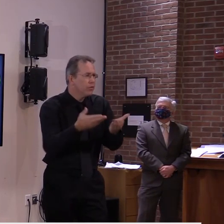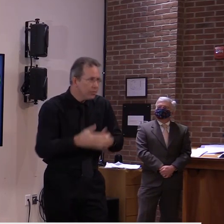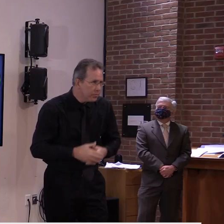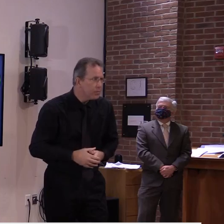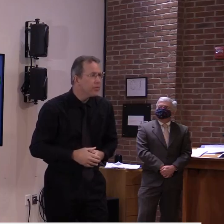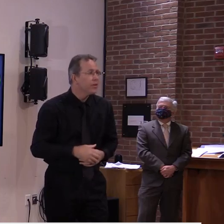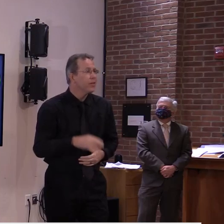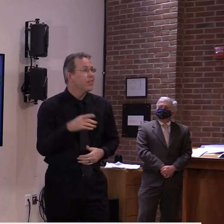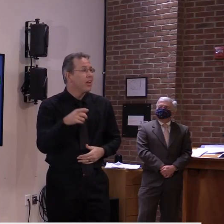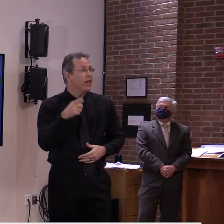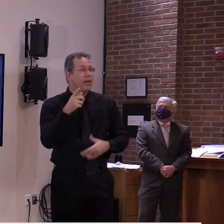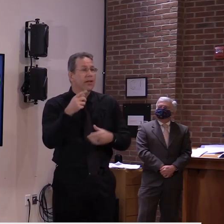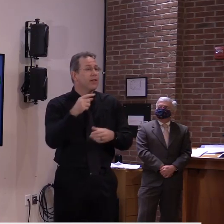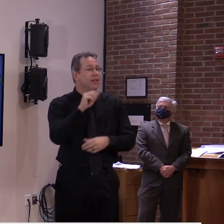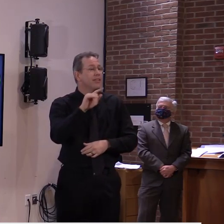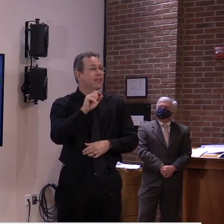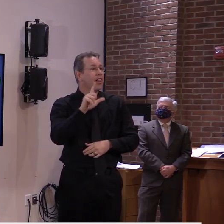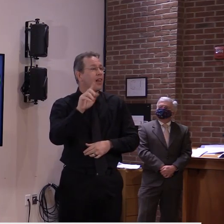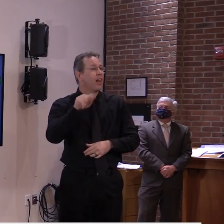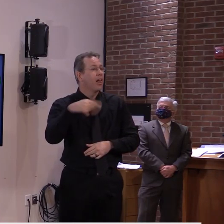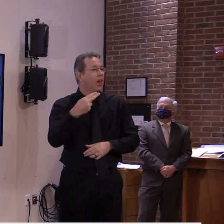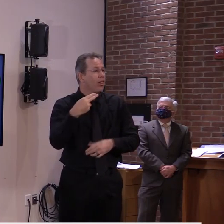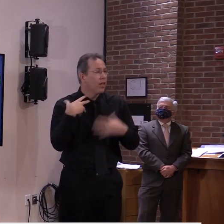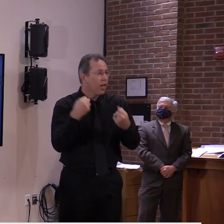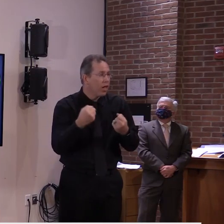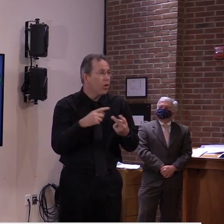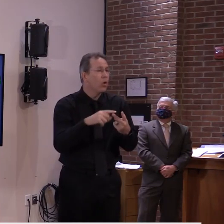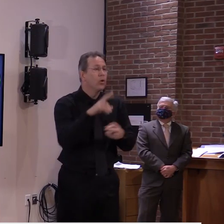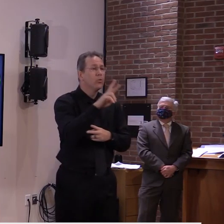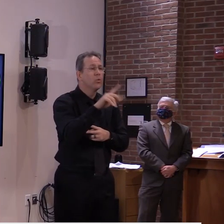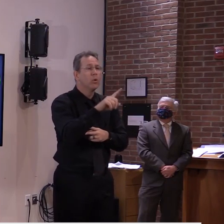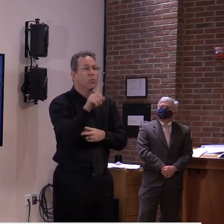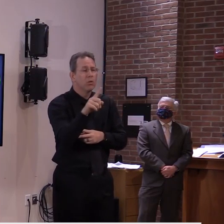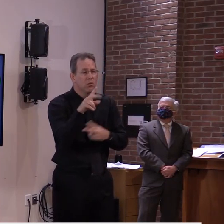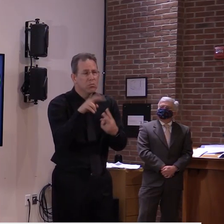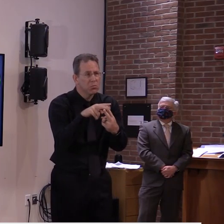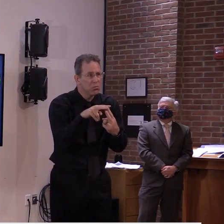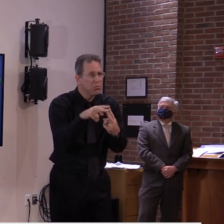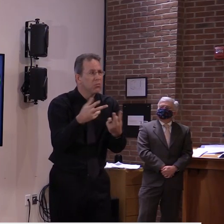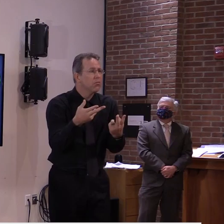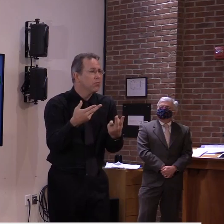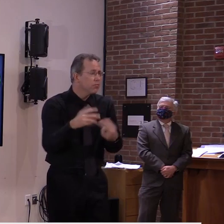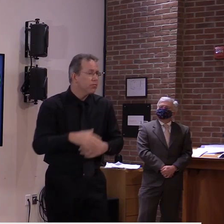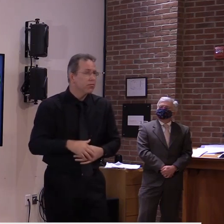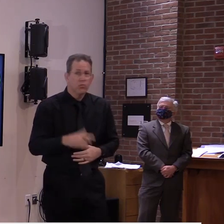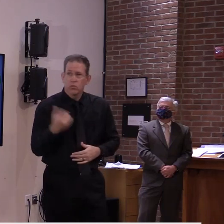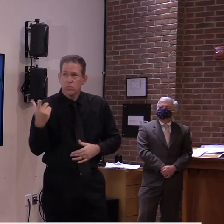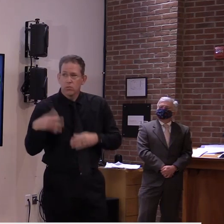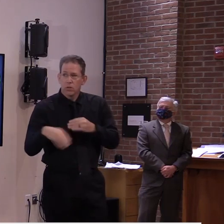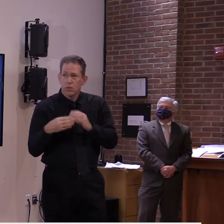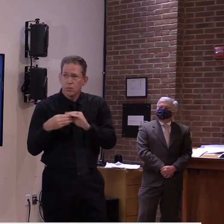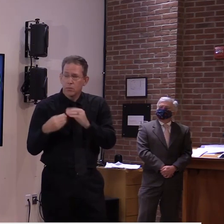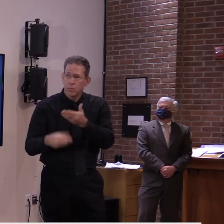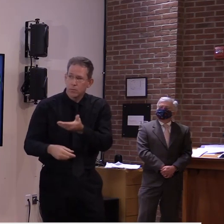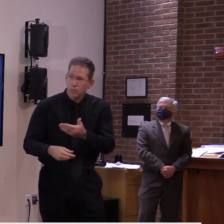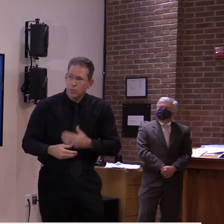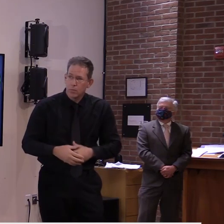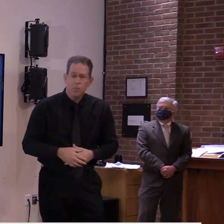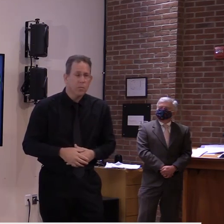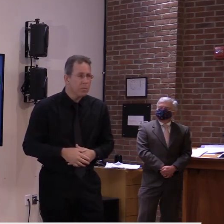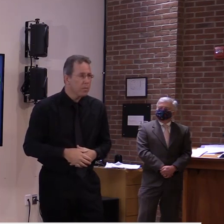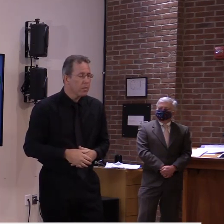whether it's with 211 calling to that venue. Commissioner Squirrel, do you want to add to